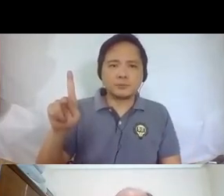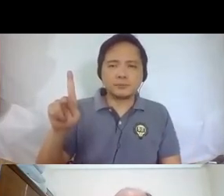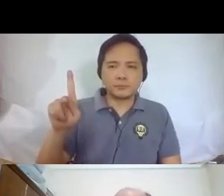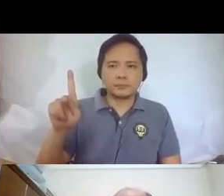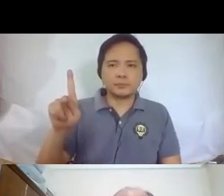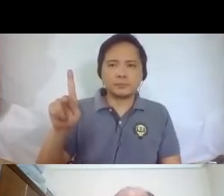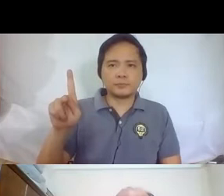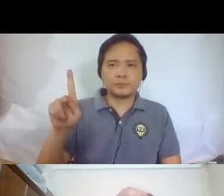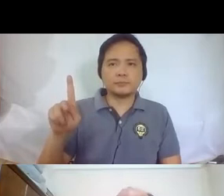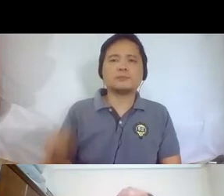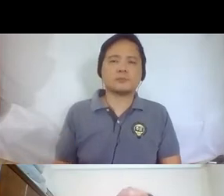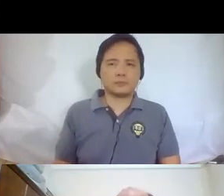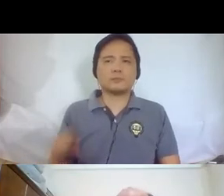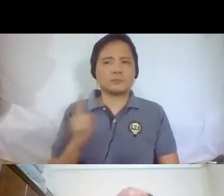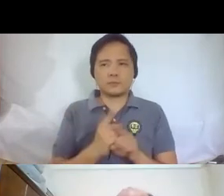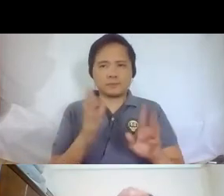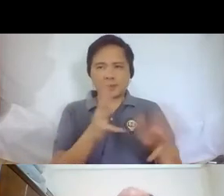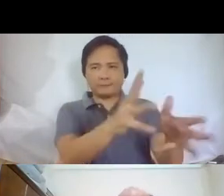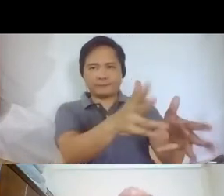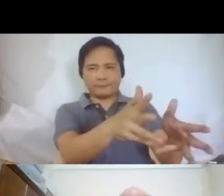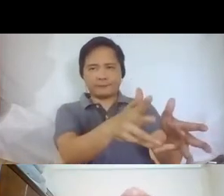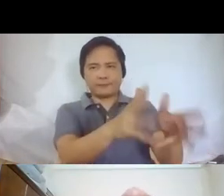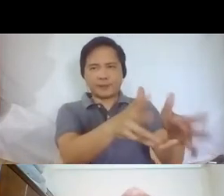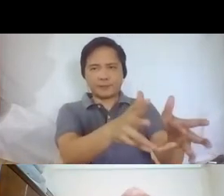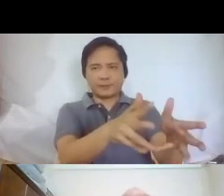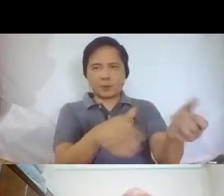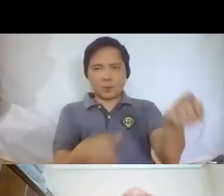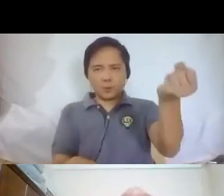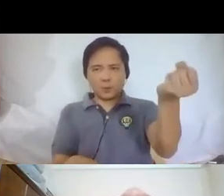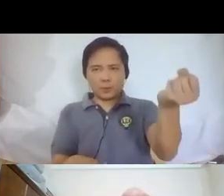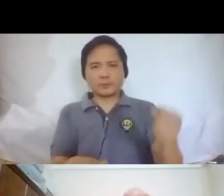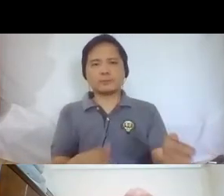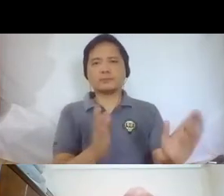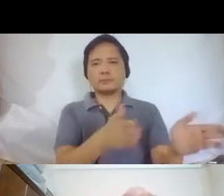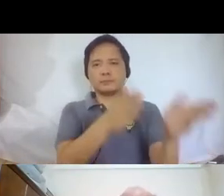Two. Two, we don't want to analyze that yet.